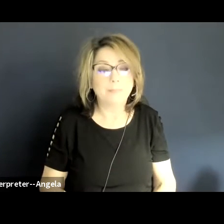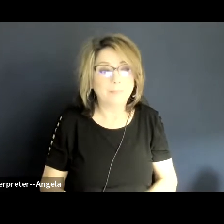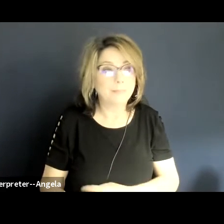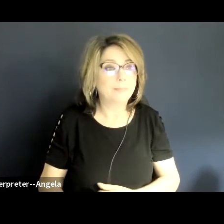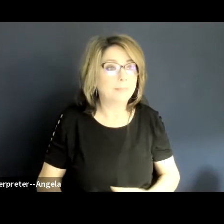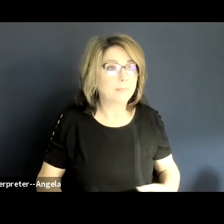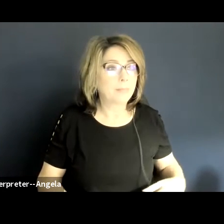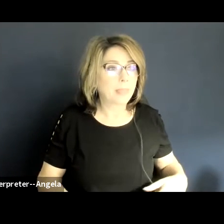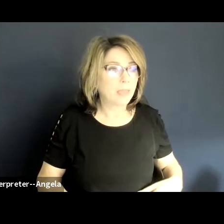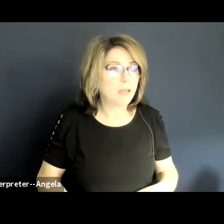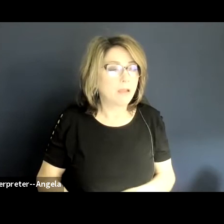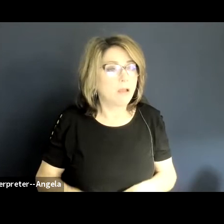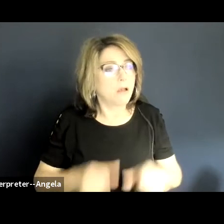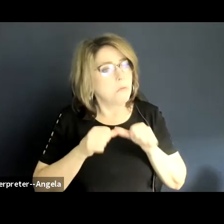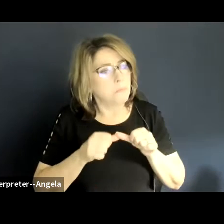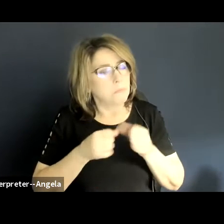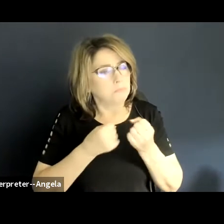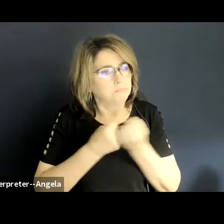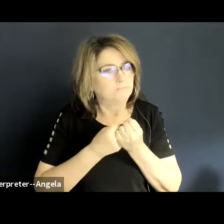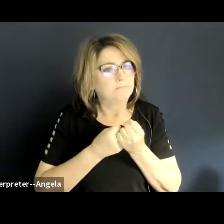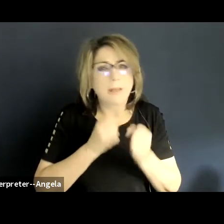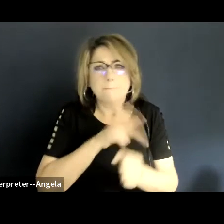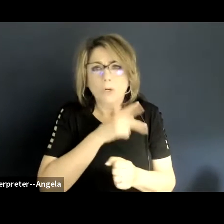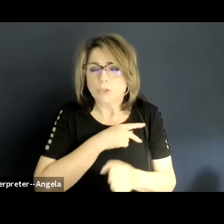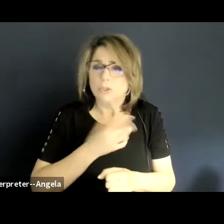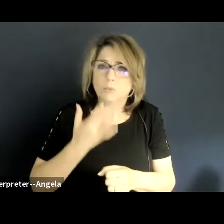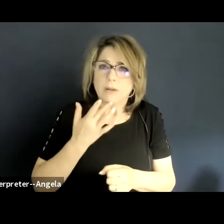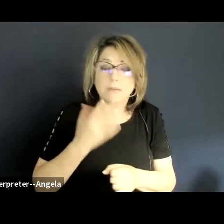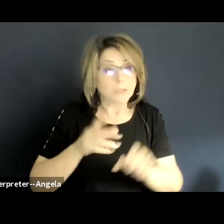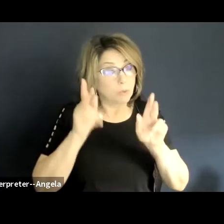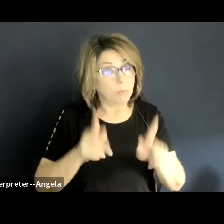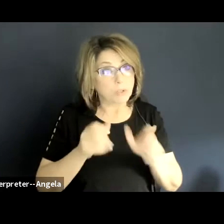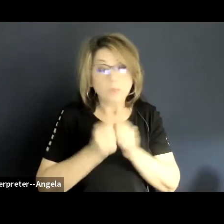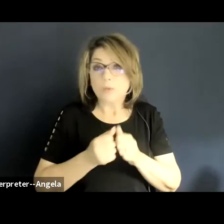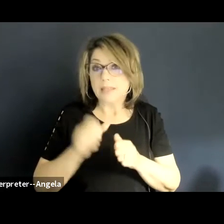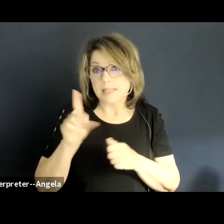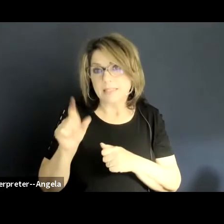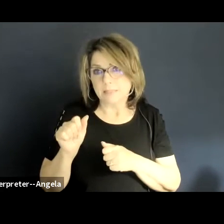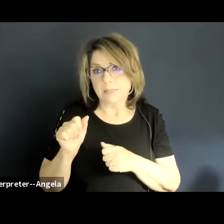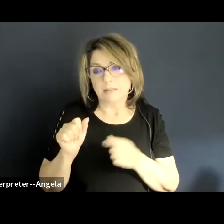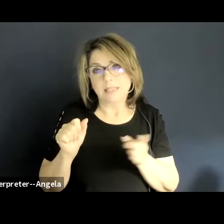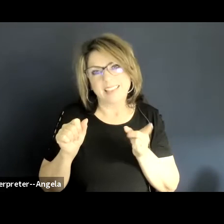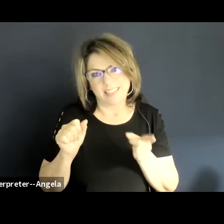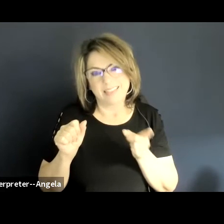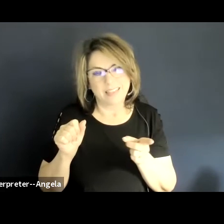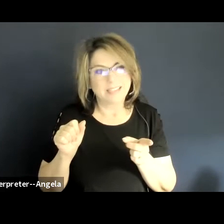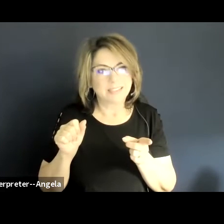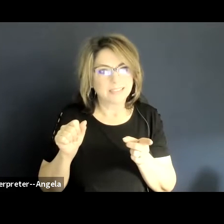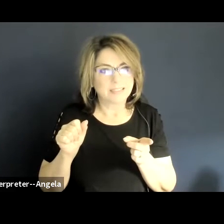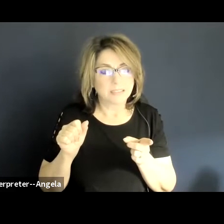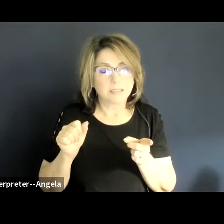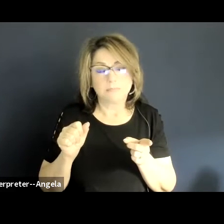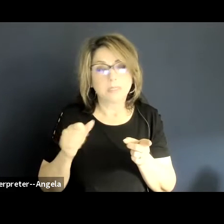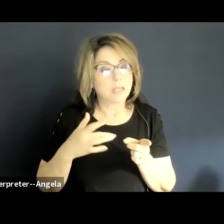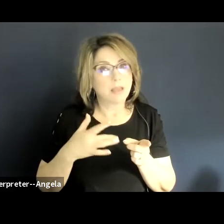Upholding personal preference. So an individual with a disability, this is one that I feel really